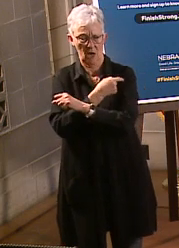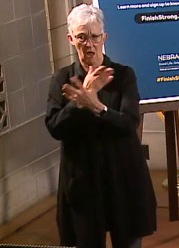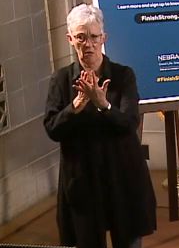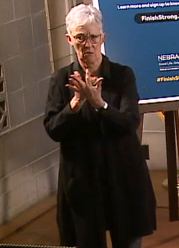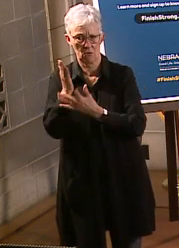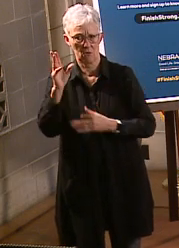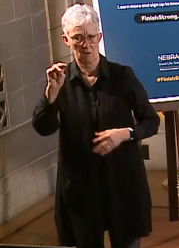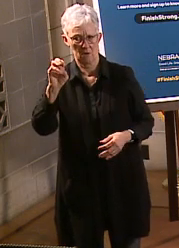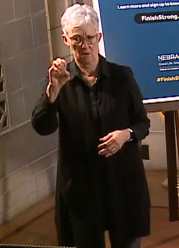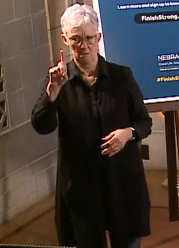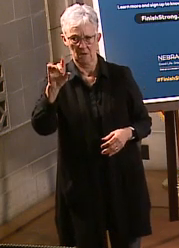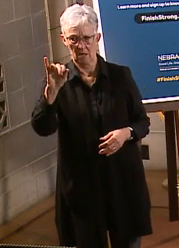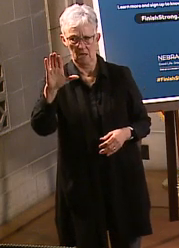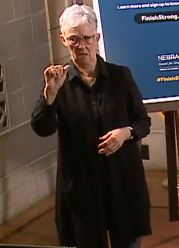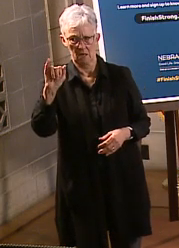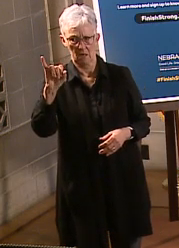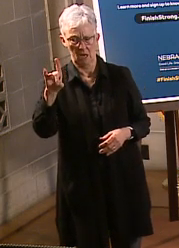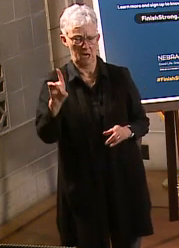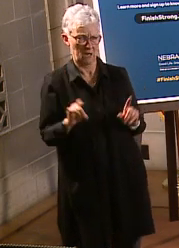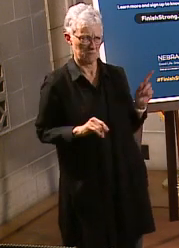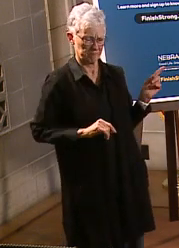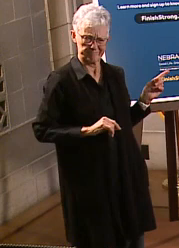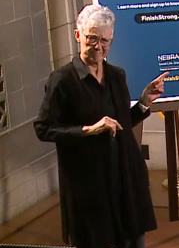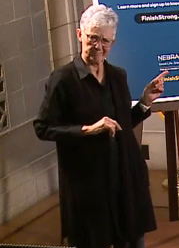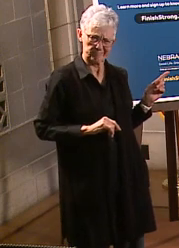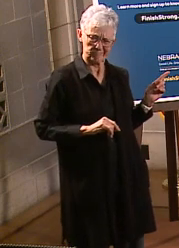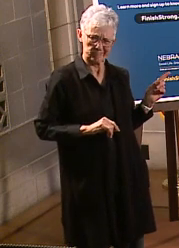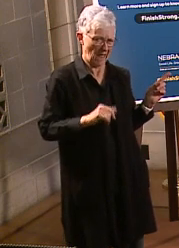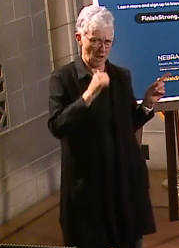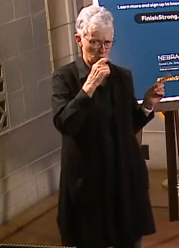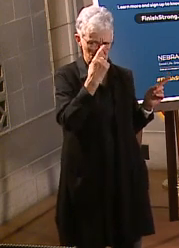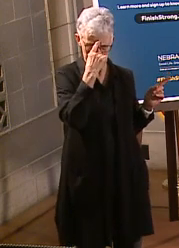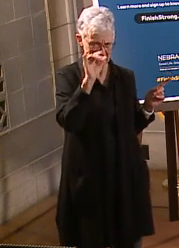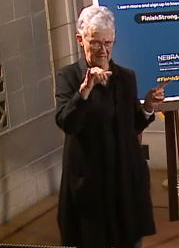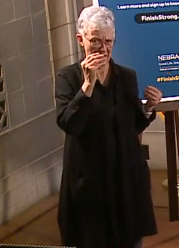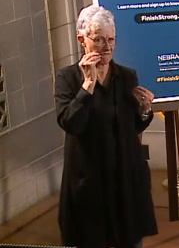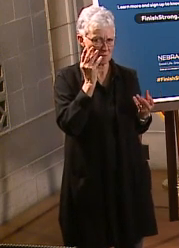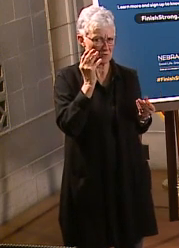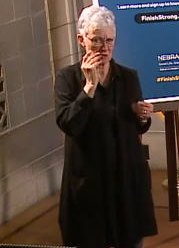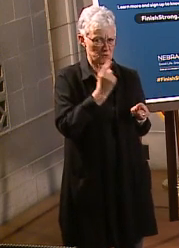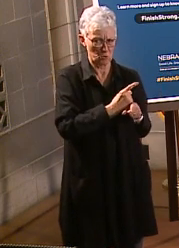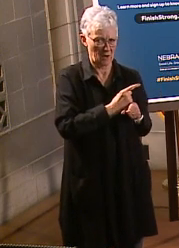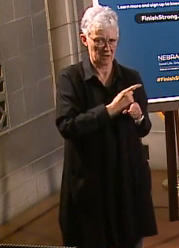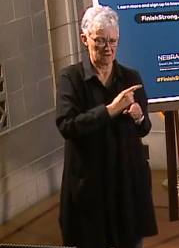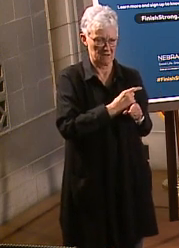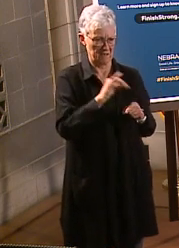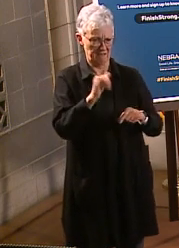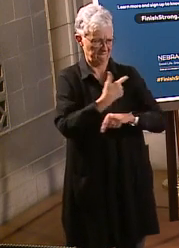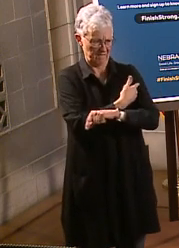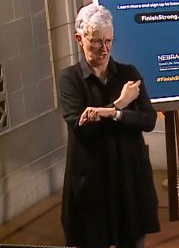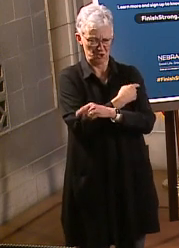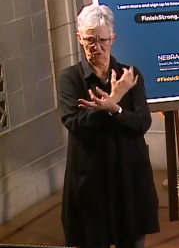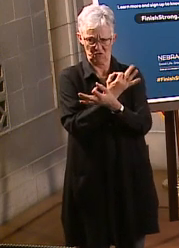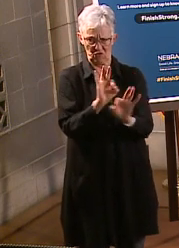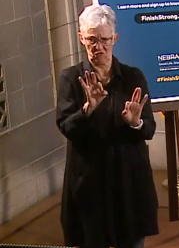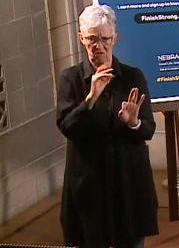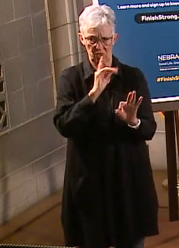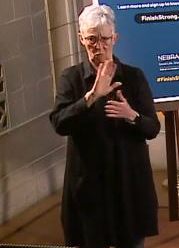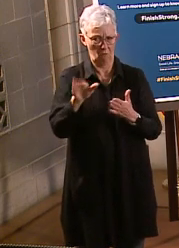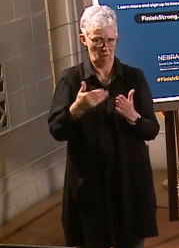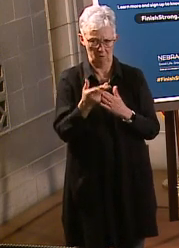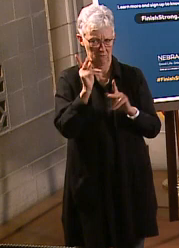getting that information from because, well, first of all, this vaccine is free to everybody. So there are